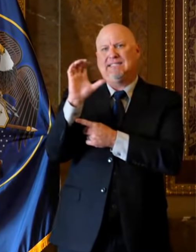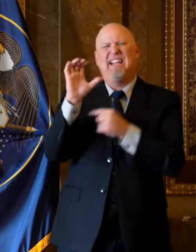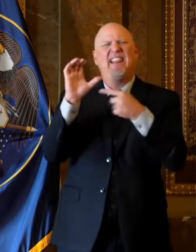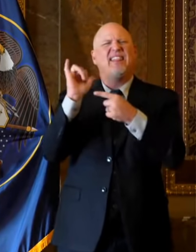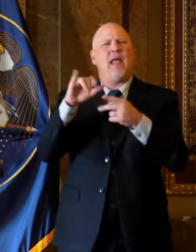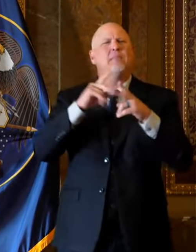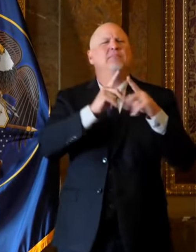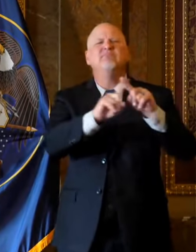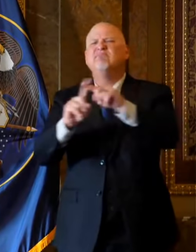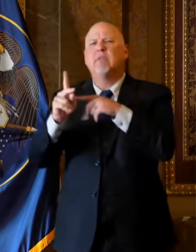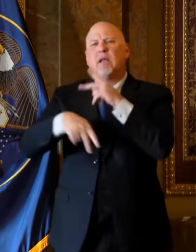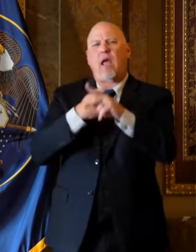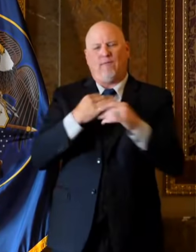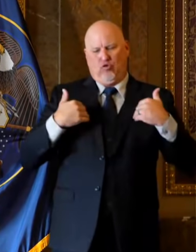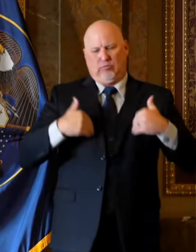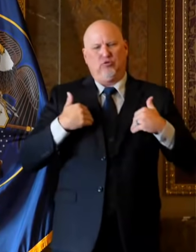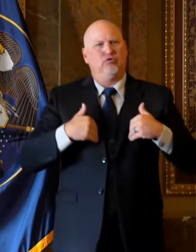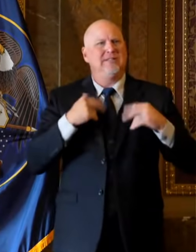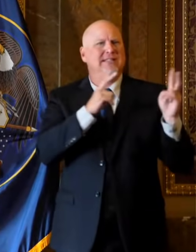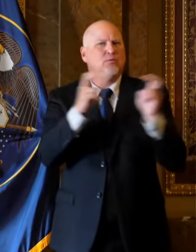100 patients with this